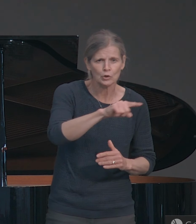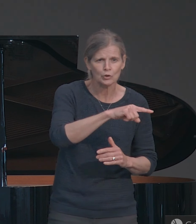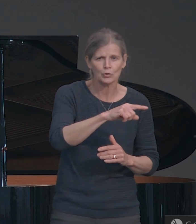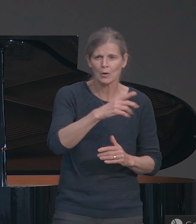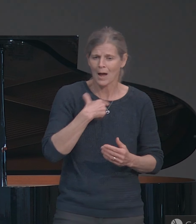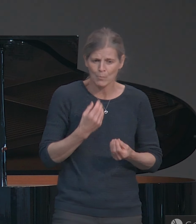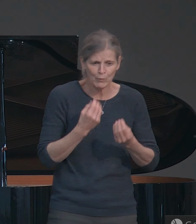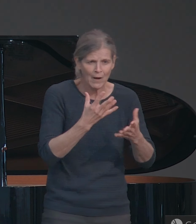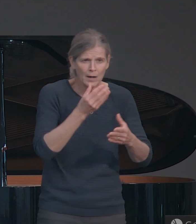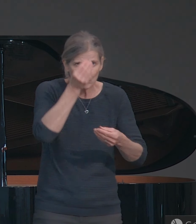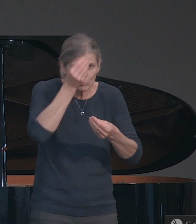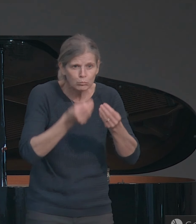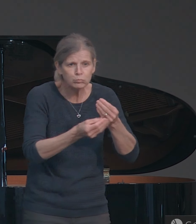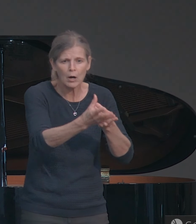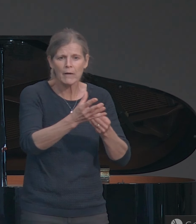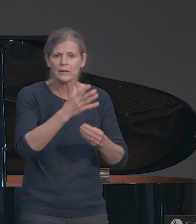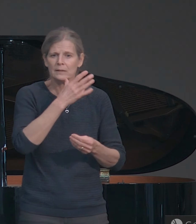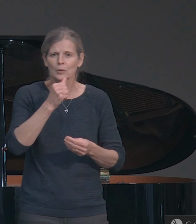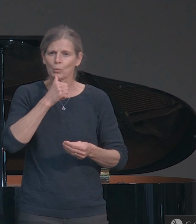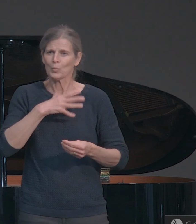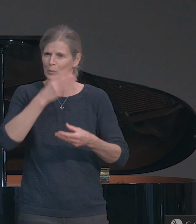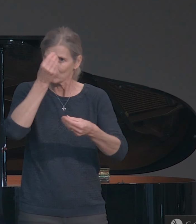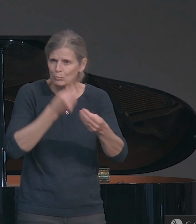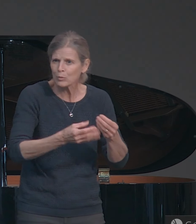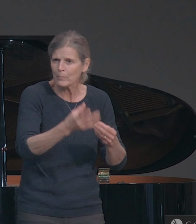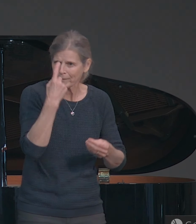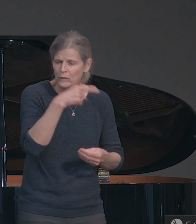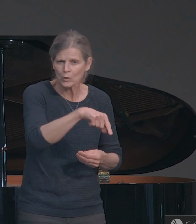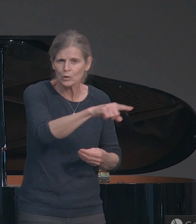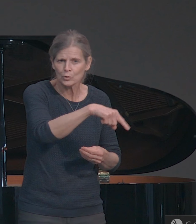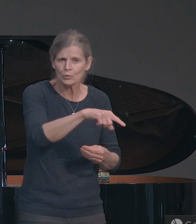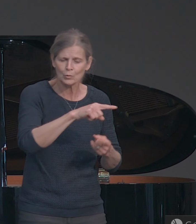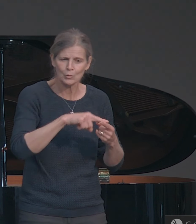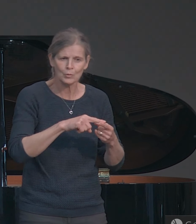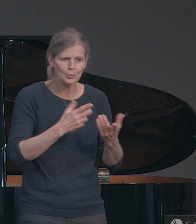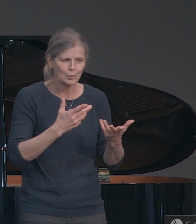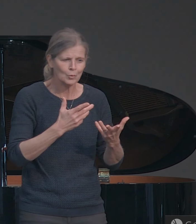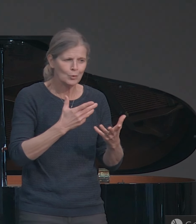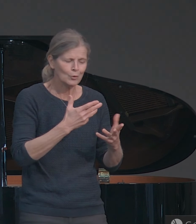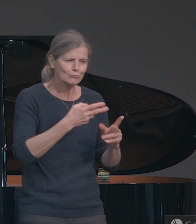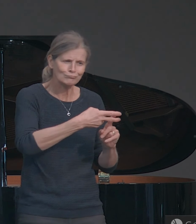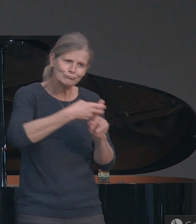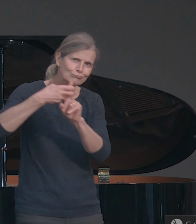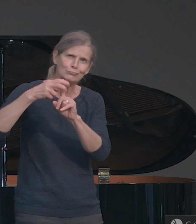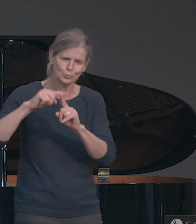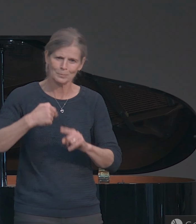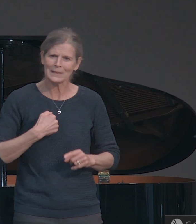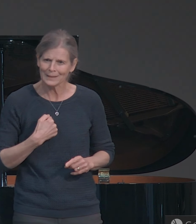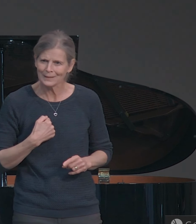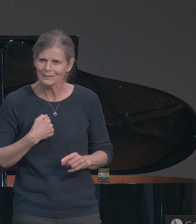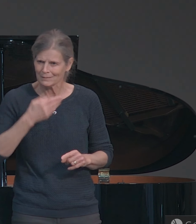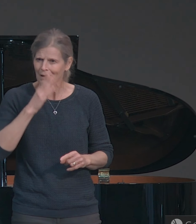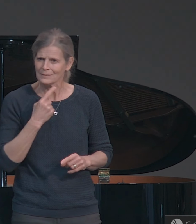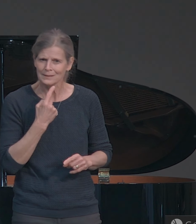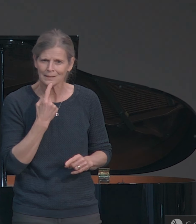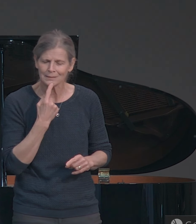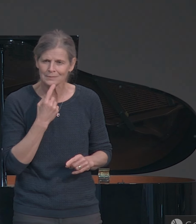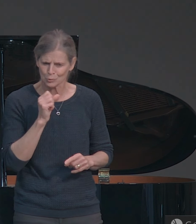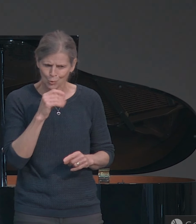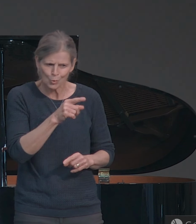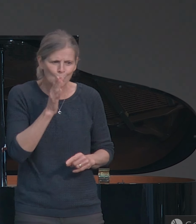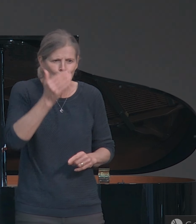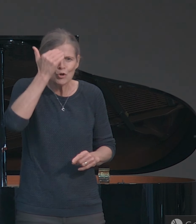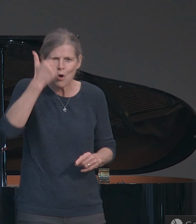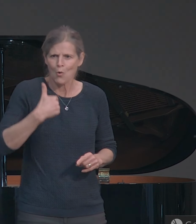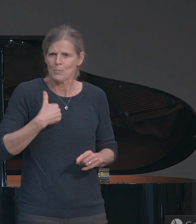provided prophets and prophetesses to call you to me. so that you might know me